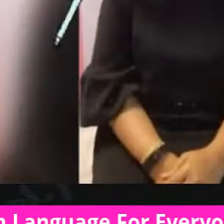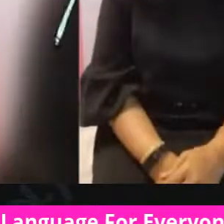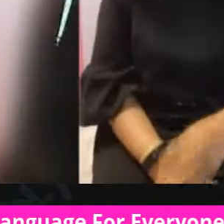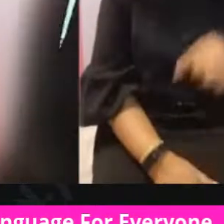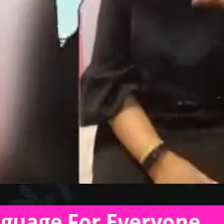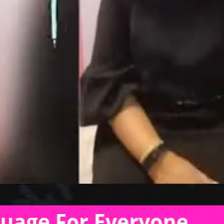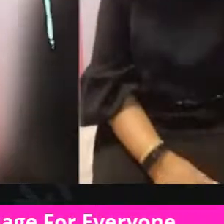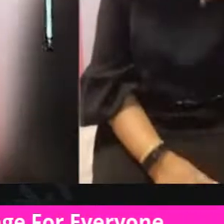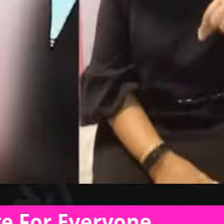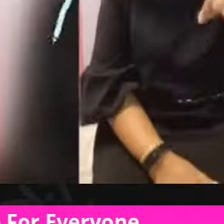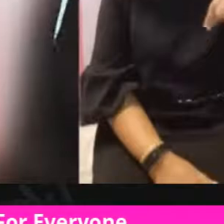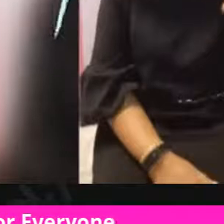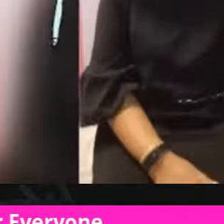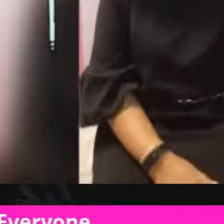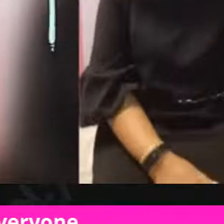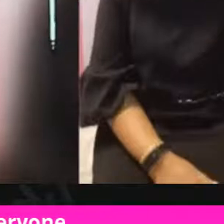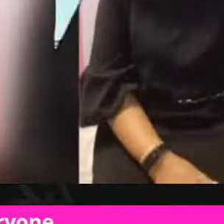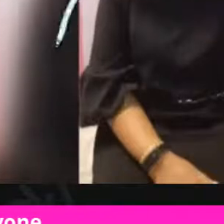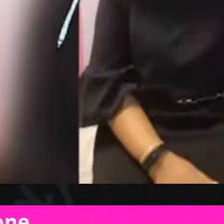pen,